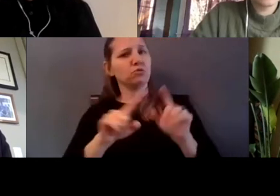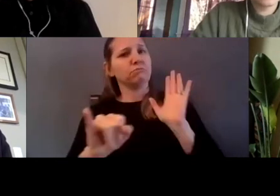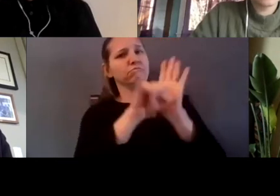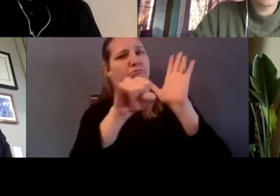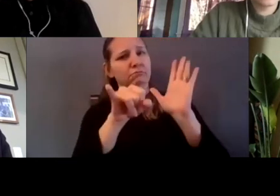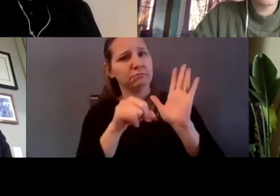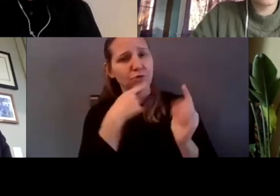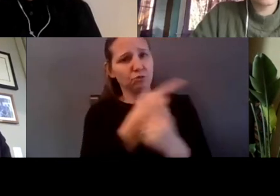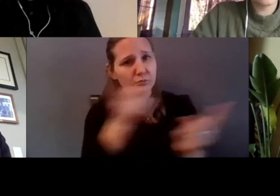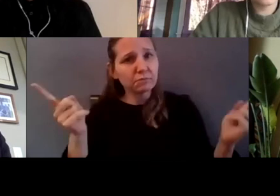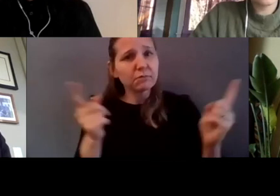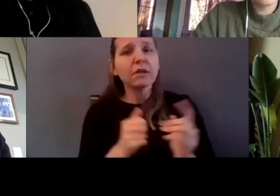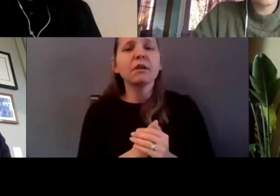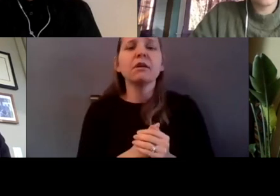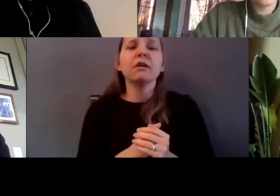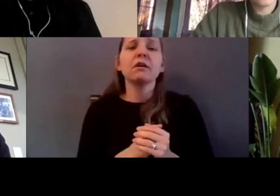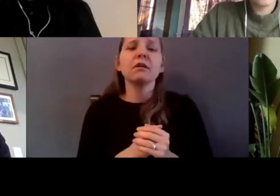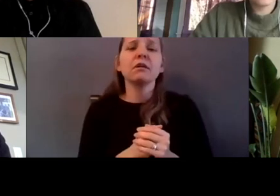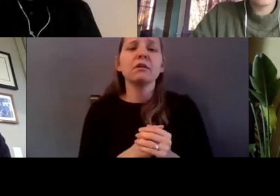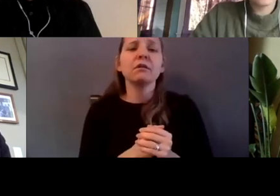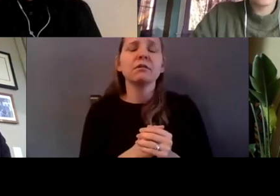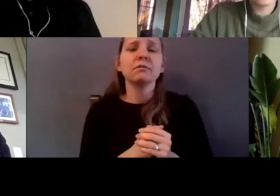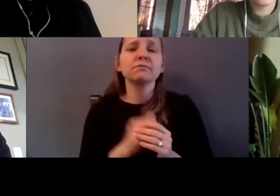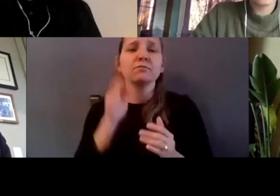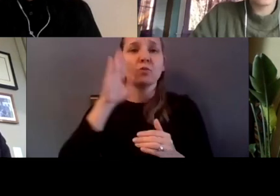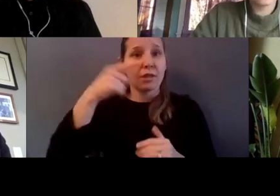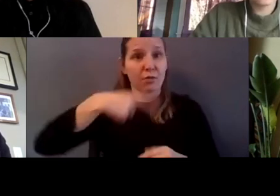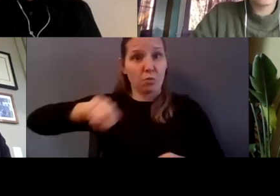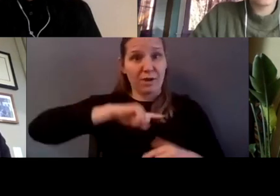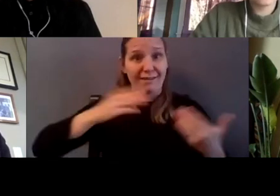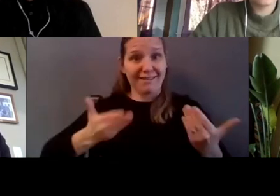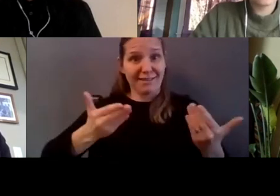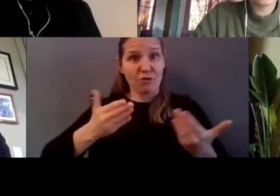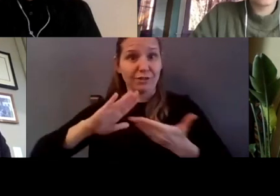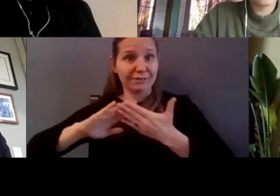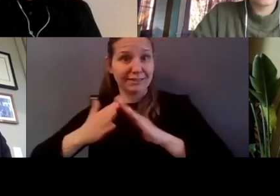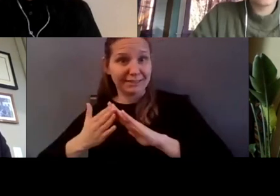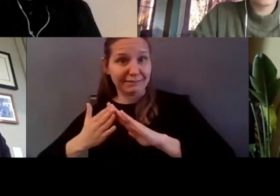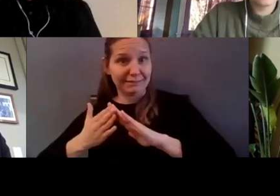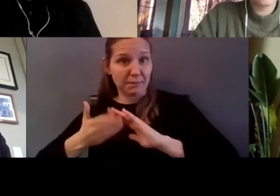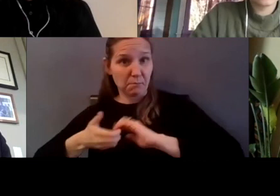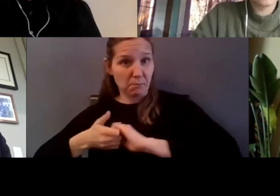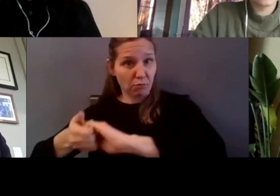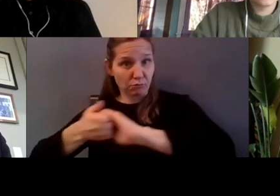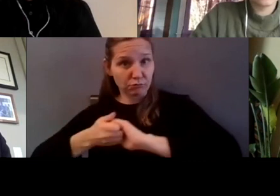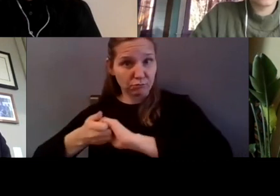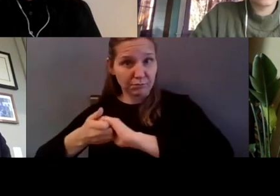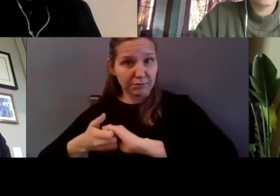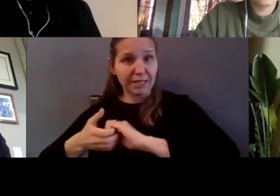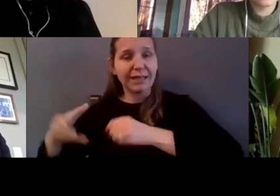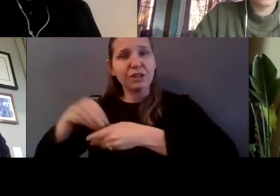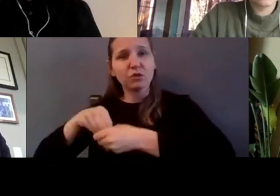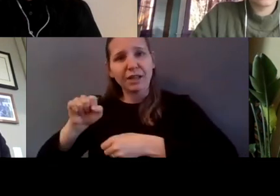we have a role collectively here between the city, partnerships, including the universities,